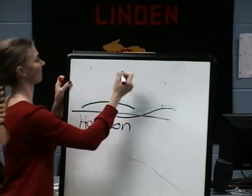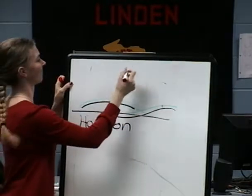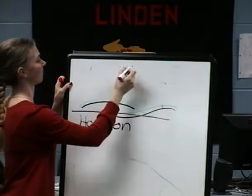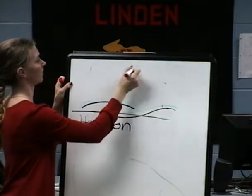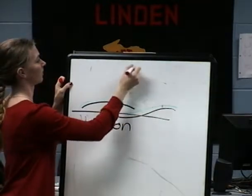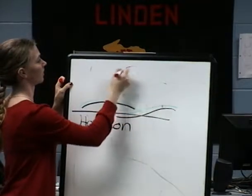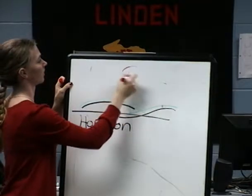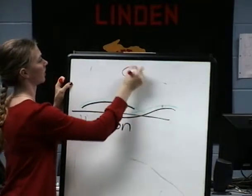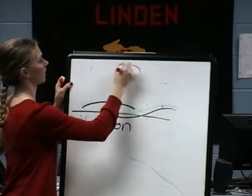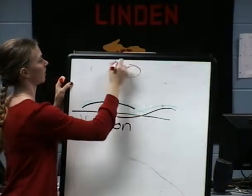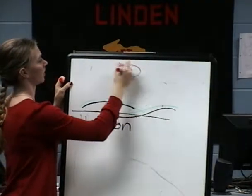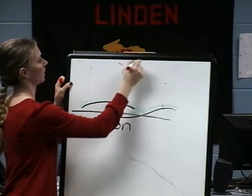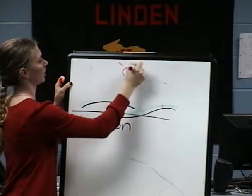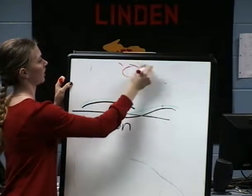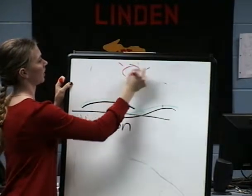Charlie, no come.